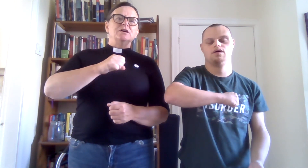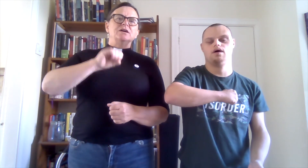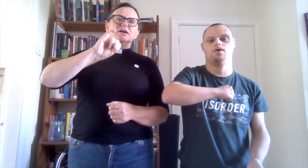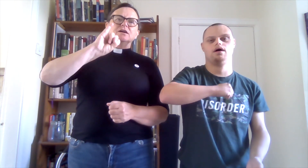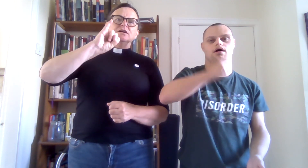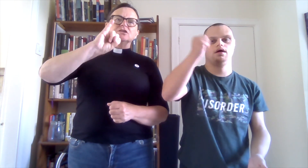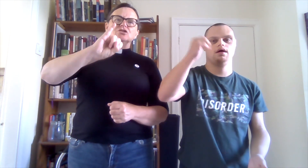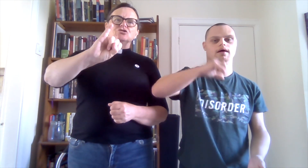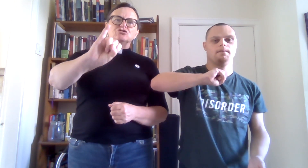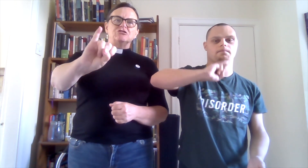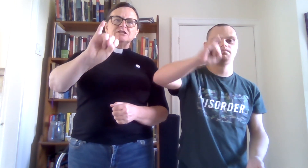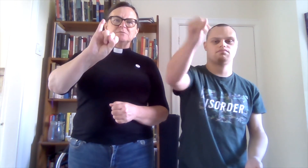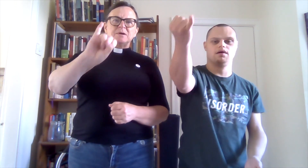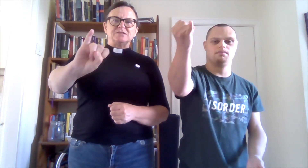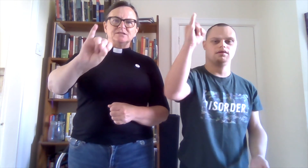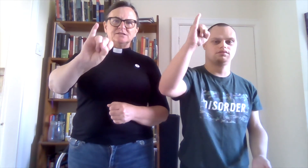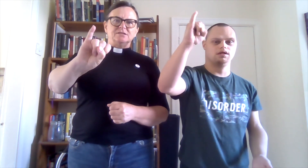our trespasses.